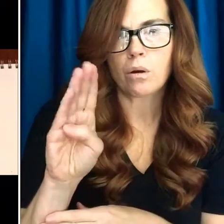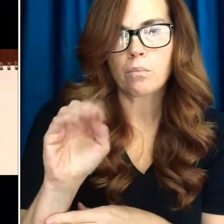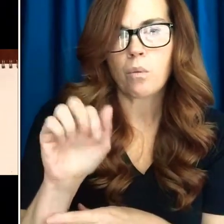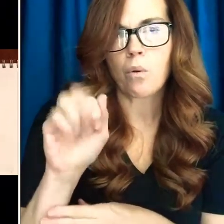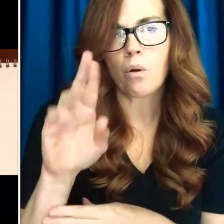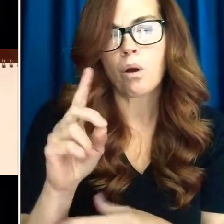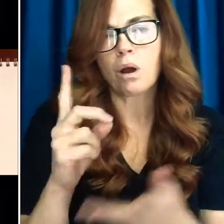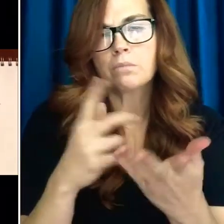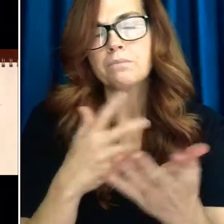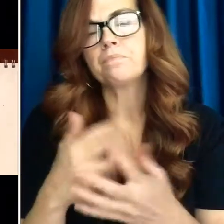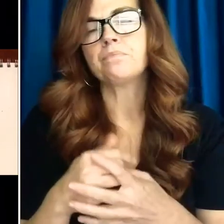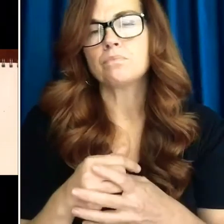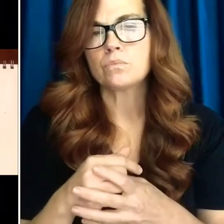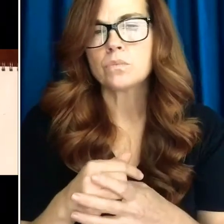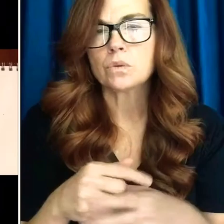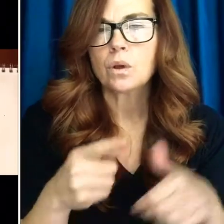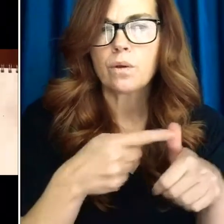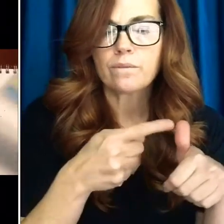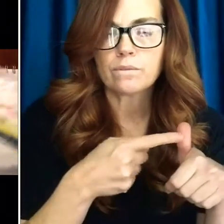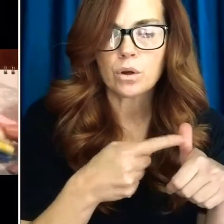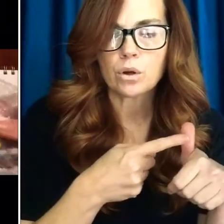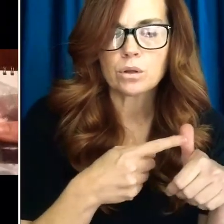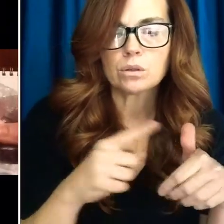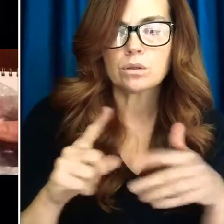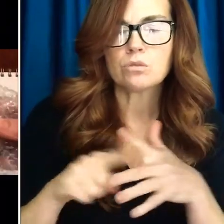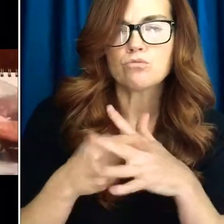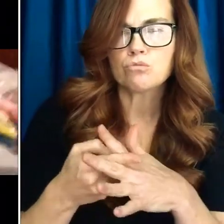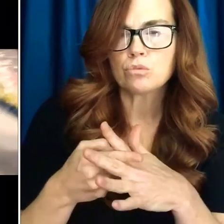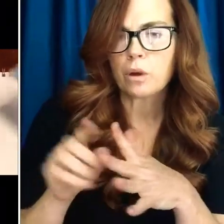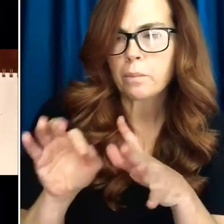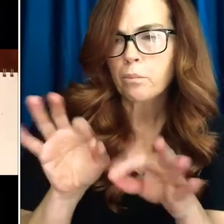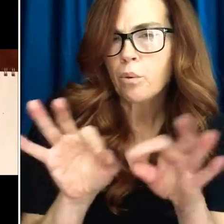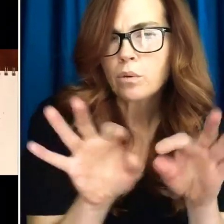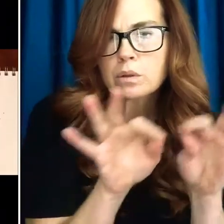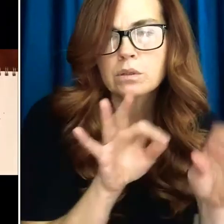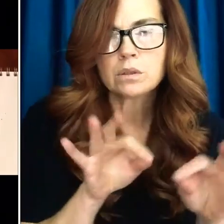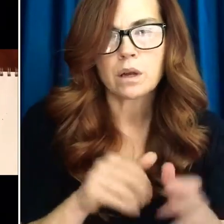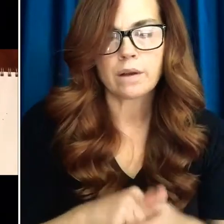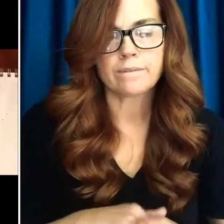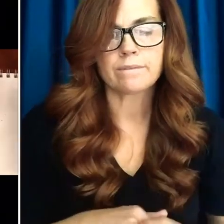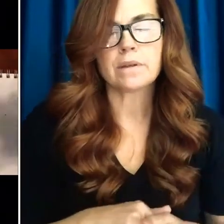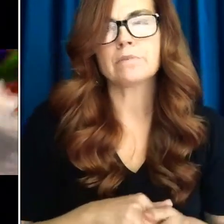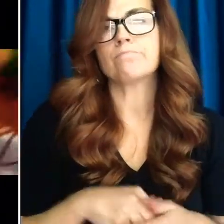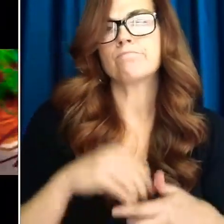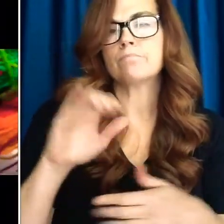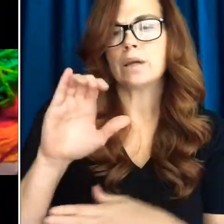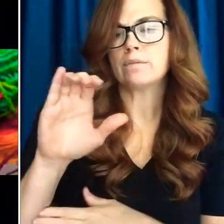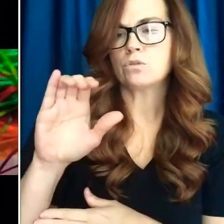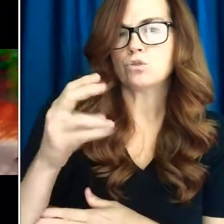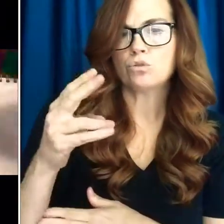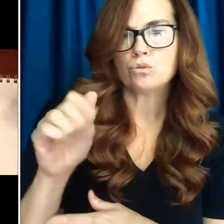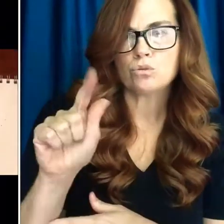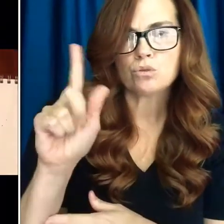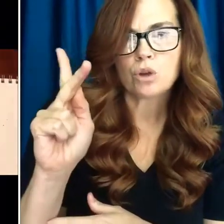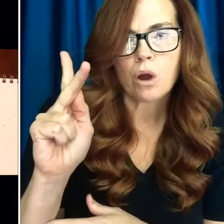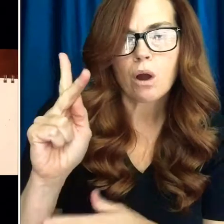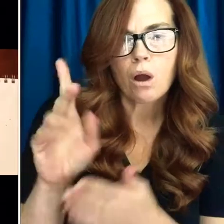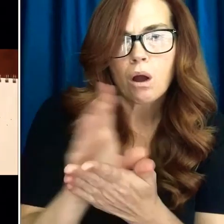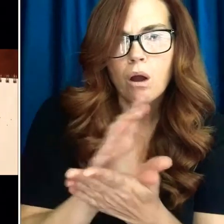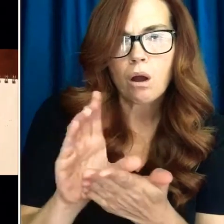start pulling stuff that you can use. I found some chalk. I have some yarn.